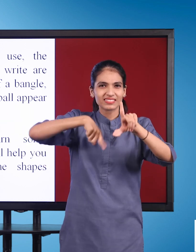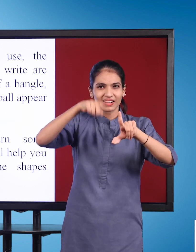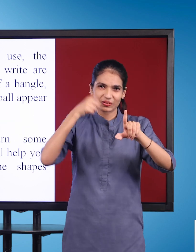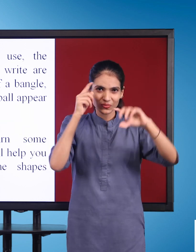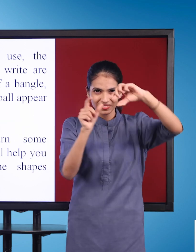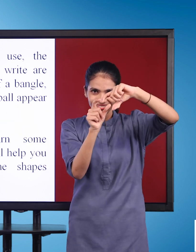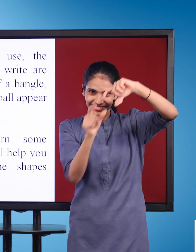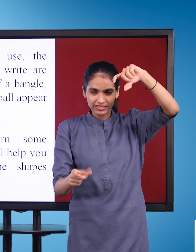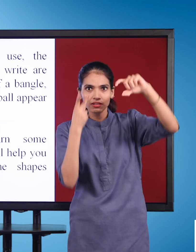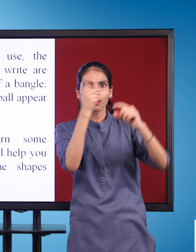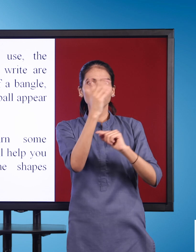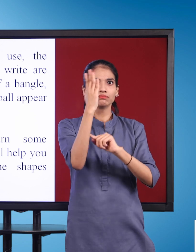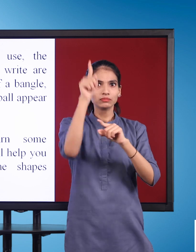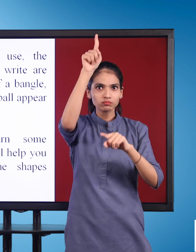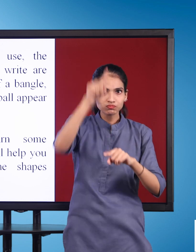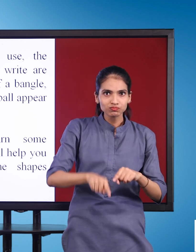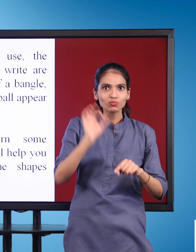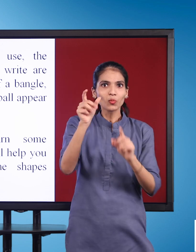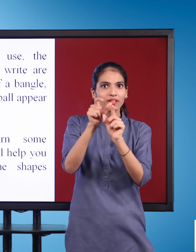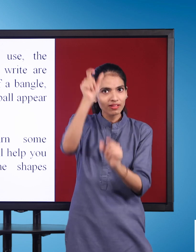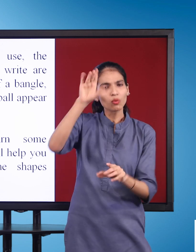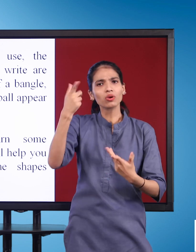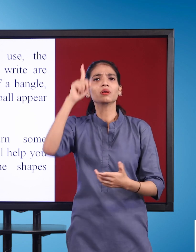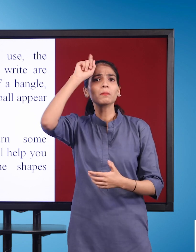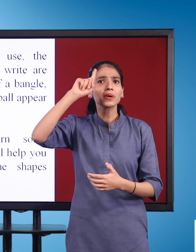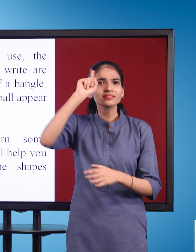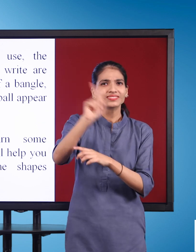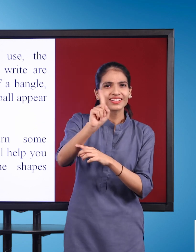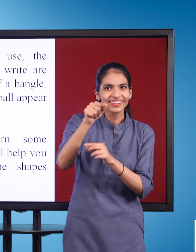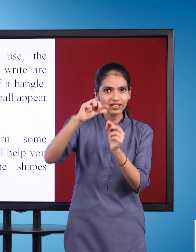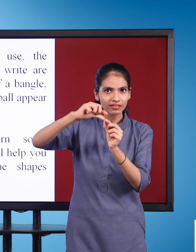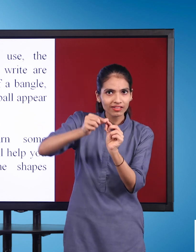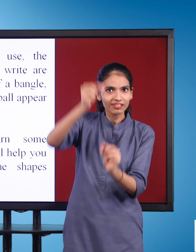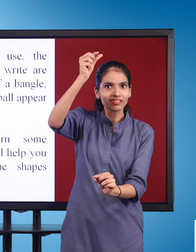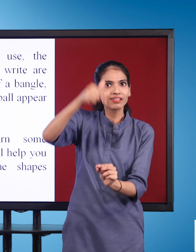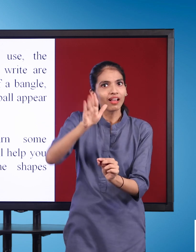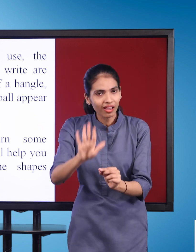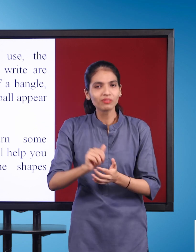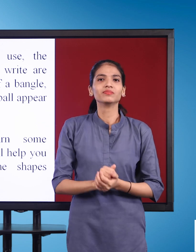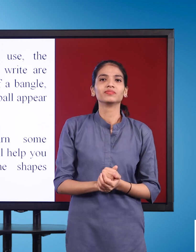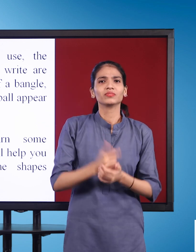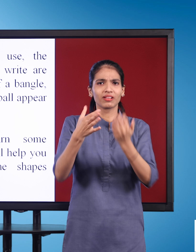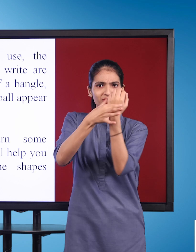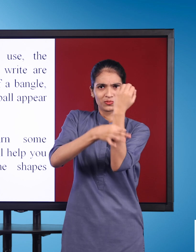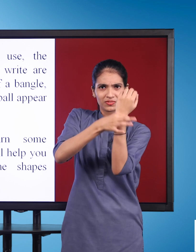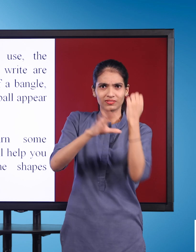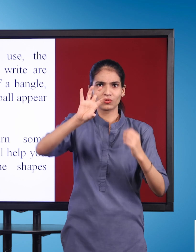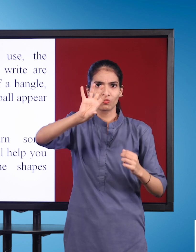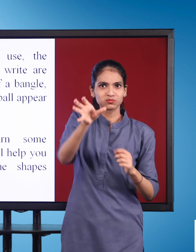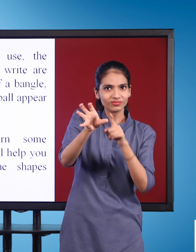The ruler which you use, the pencil with which you write are straight. The pictures of a bangle, the